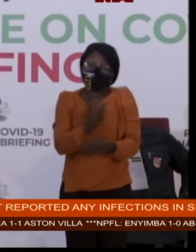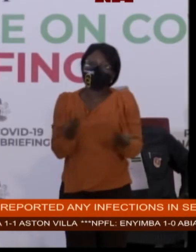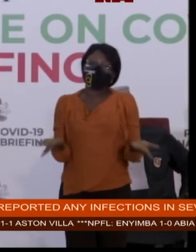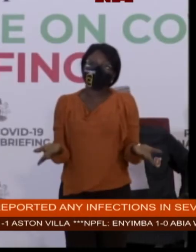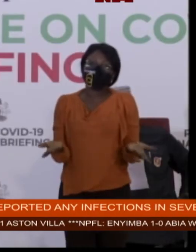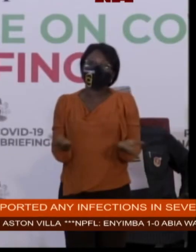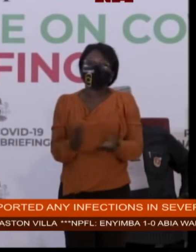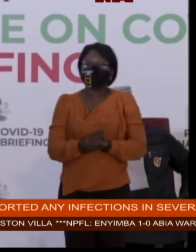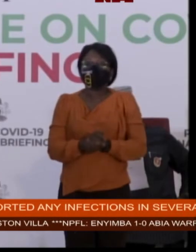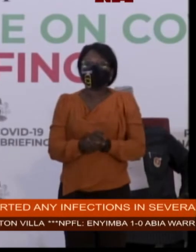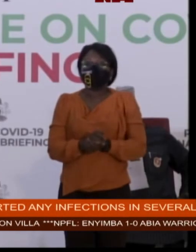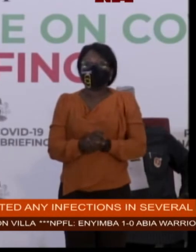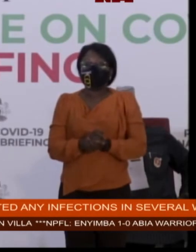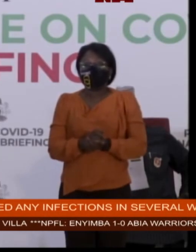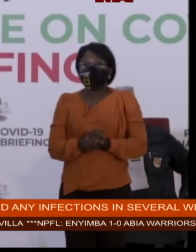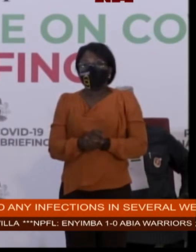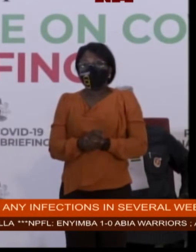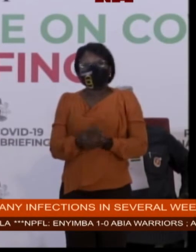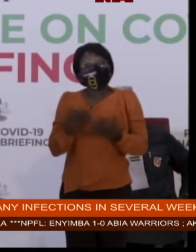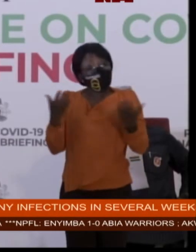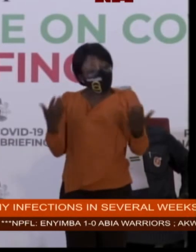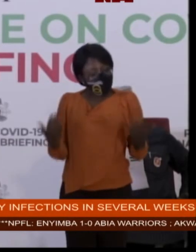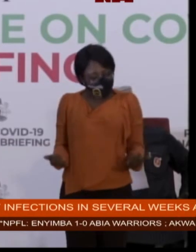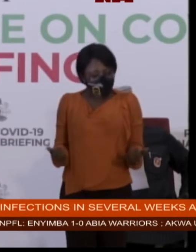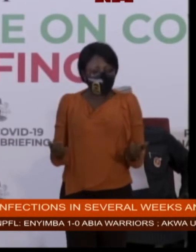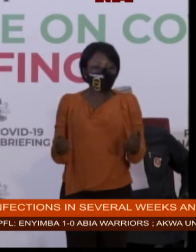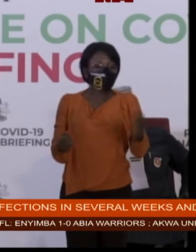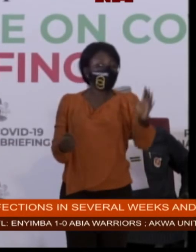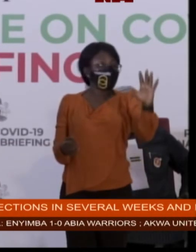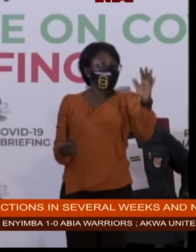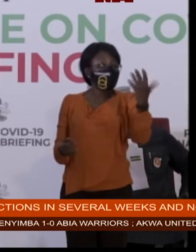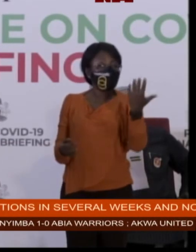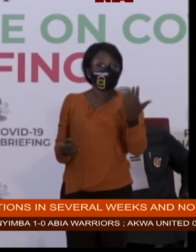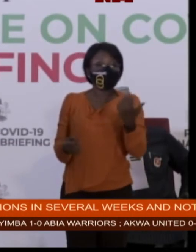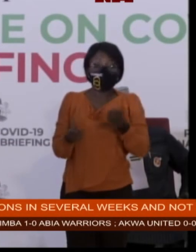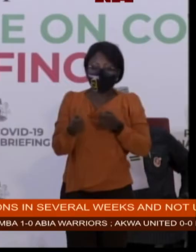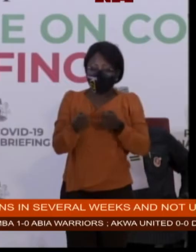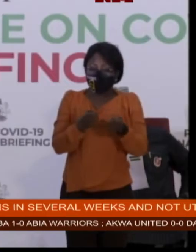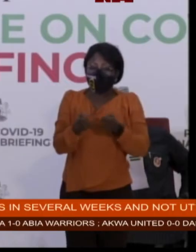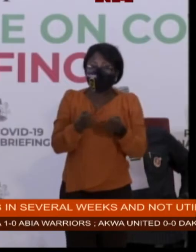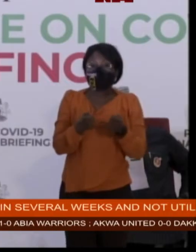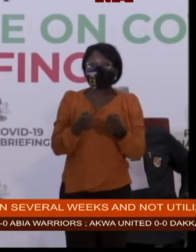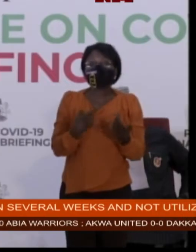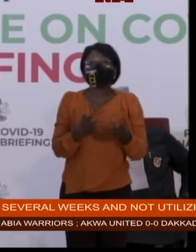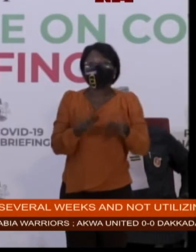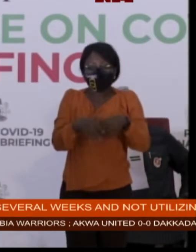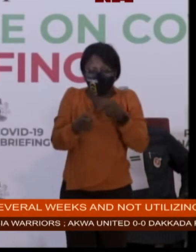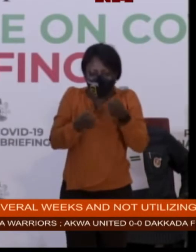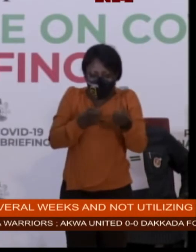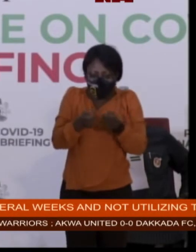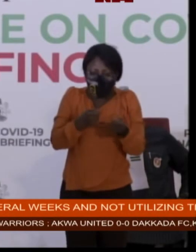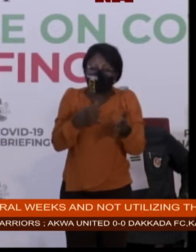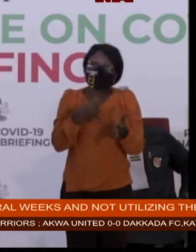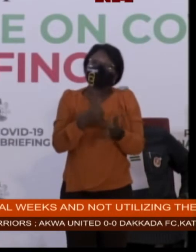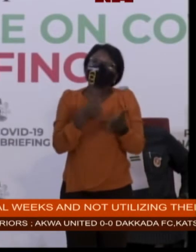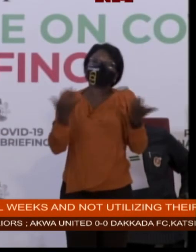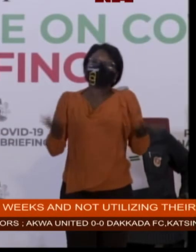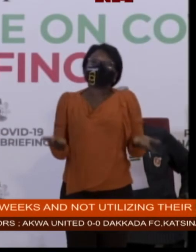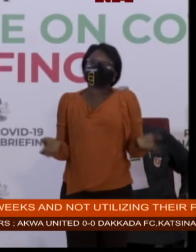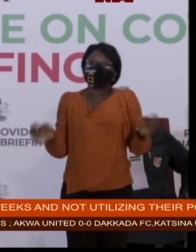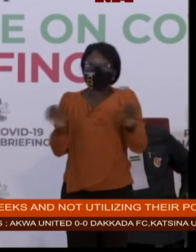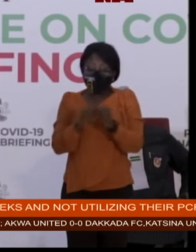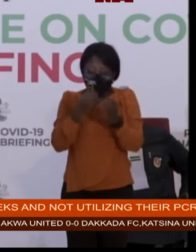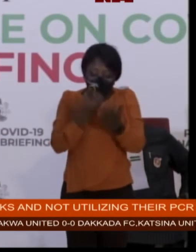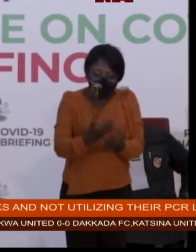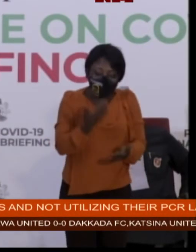vaccine hesitancy is there. Then, of course, the issue of administration of these vaccines in terms of, because even